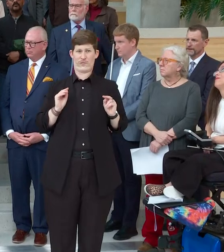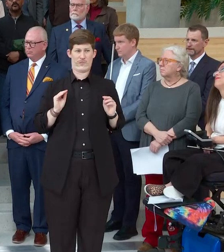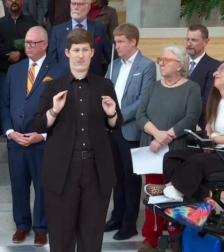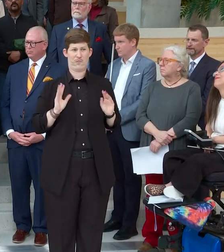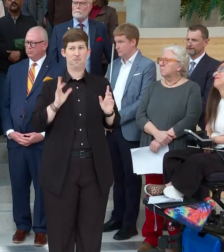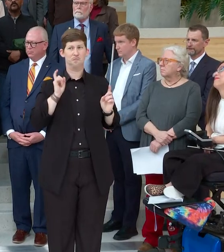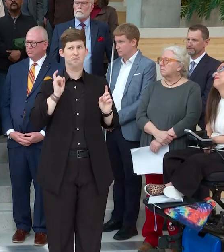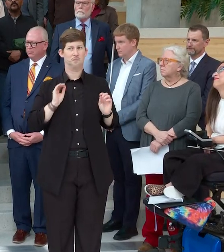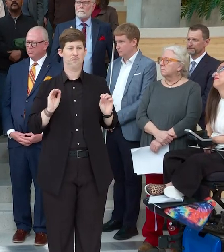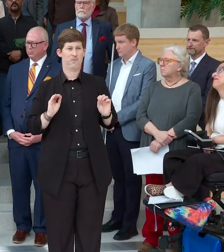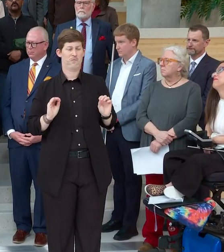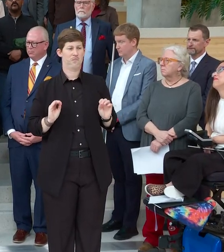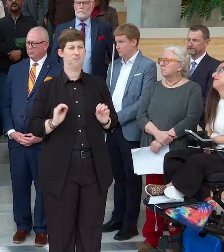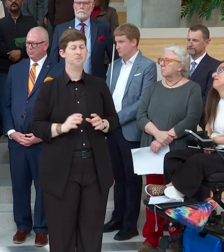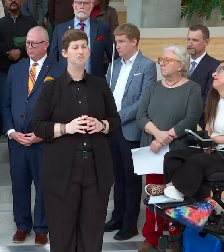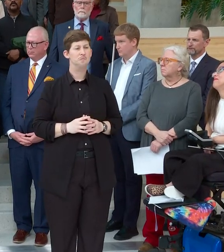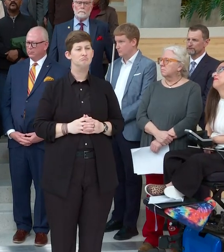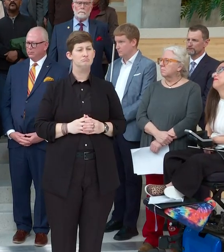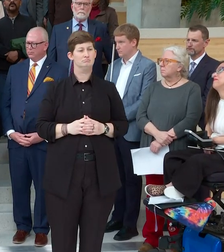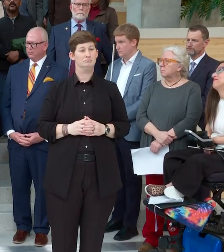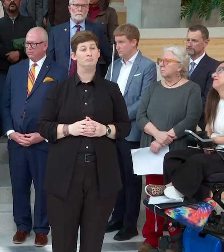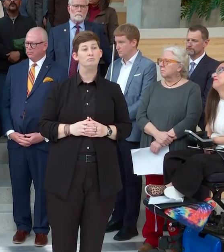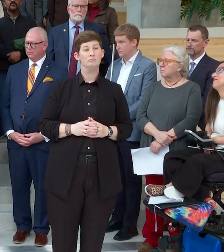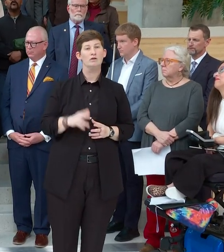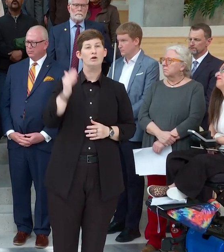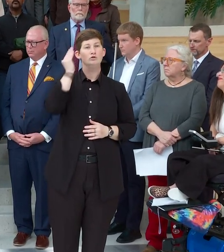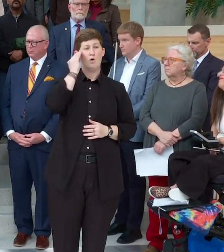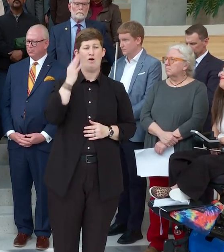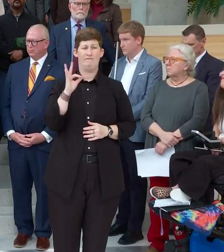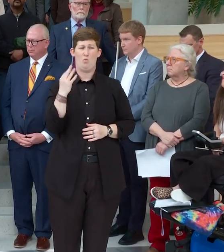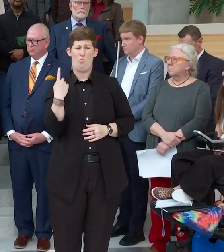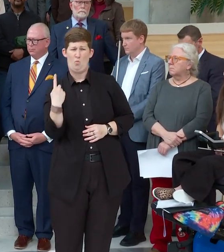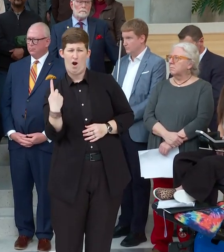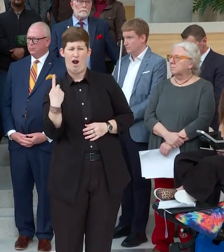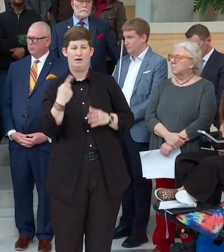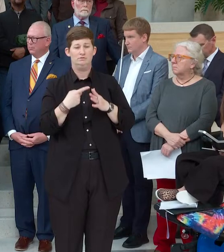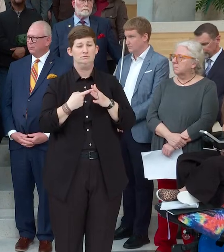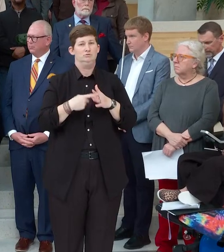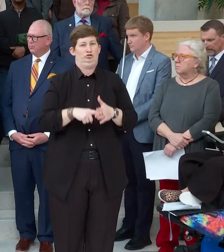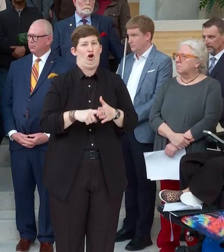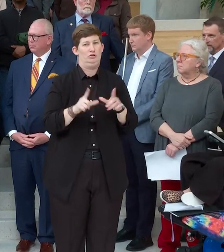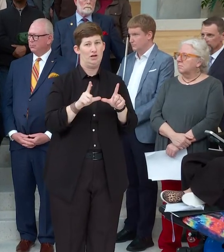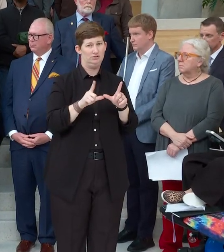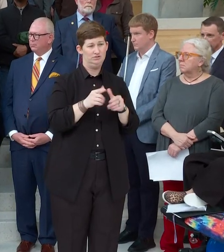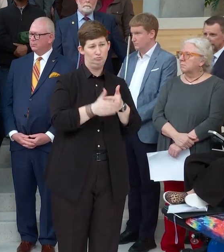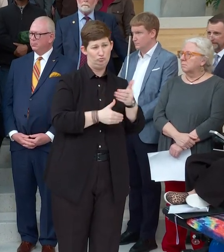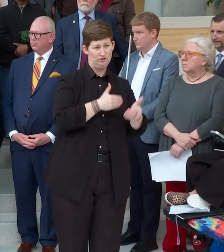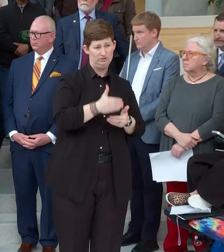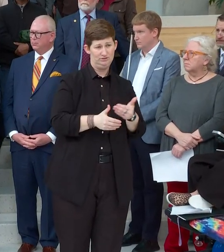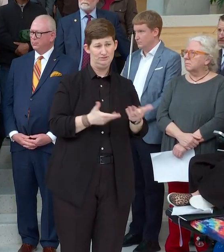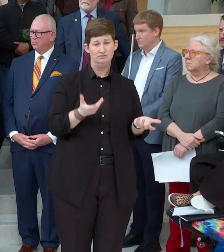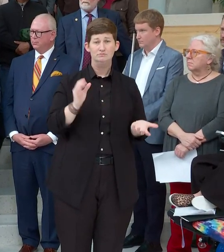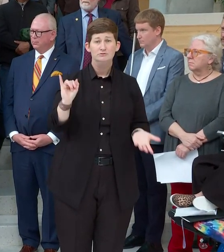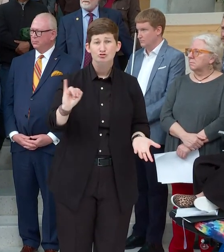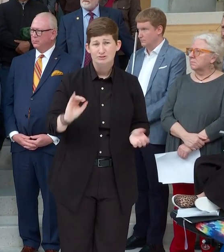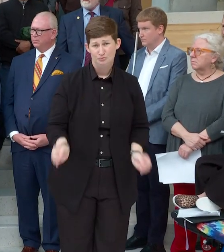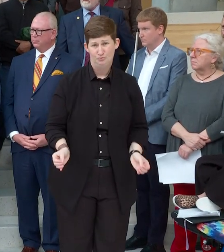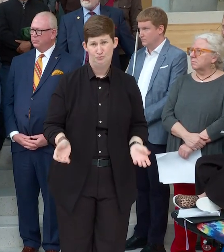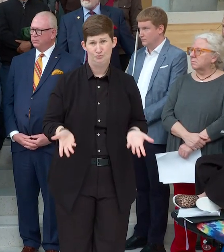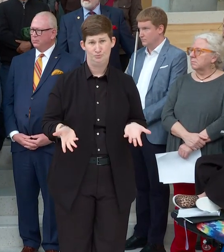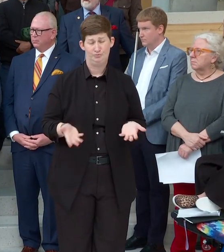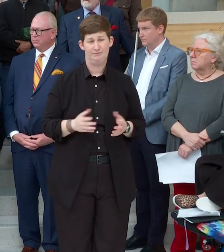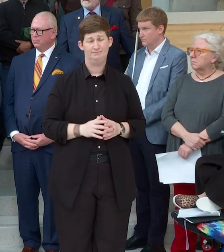on that. We're only aware of one that has begun to go through the licensure process, and they don't have insurance yet. That's at least my understanding as of